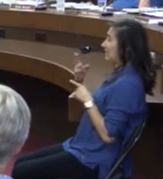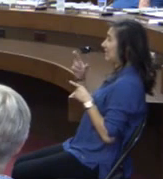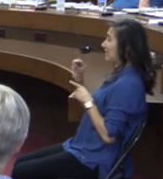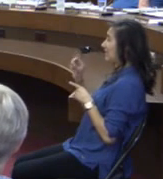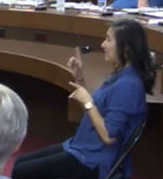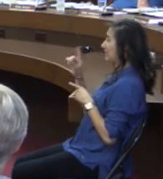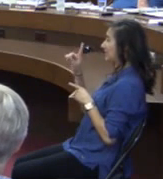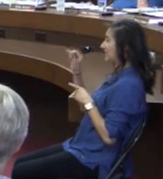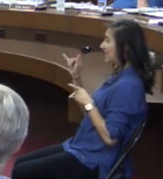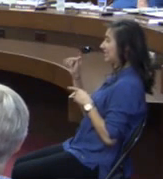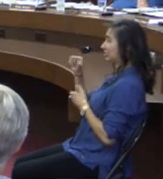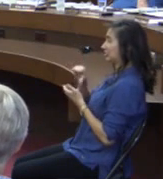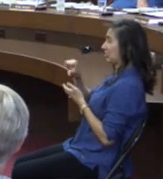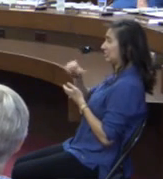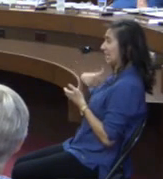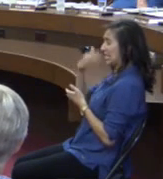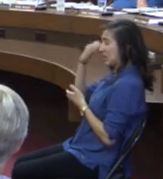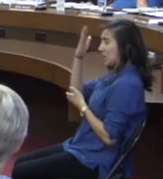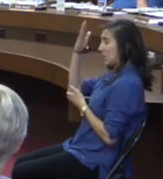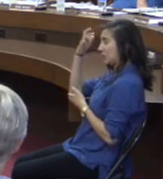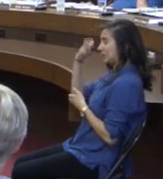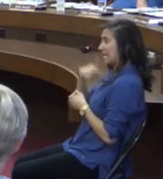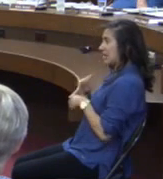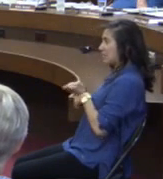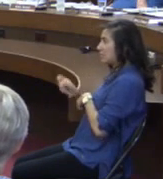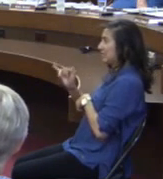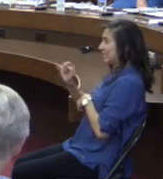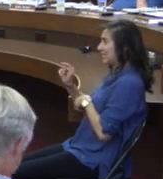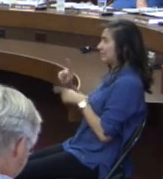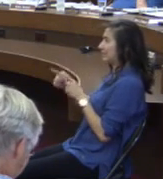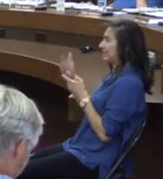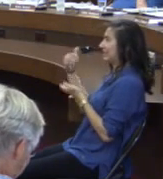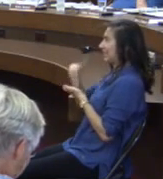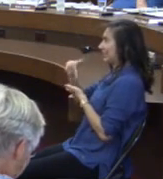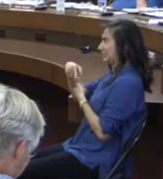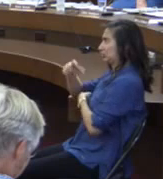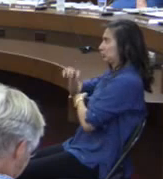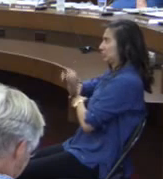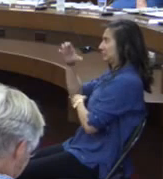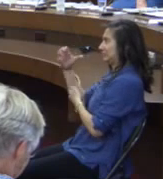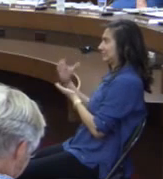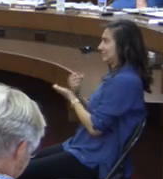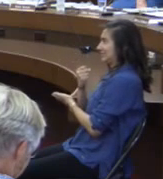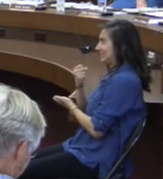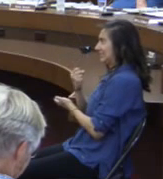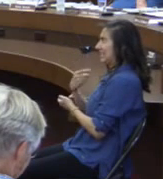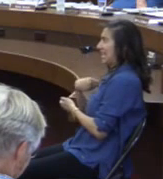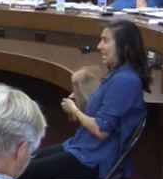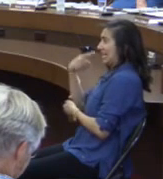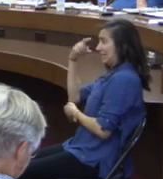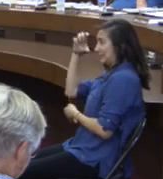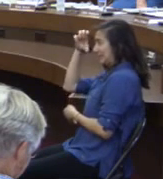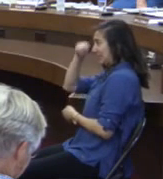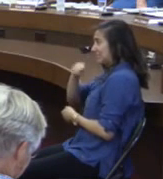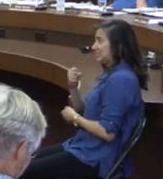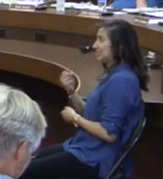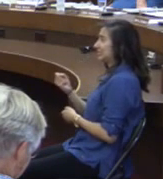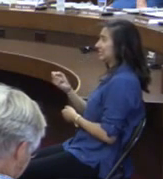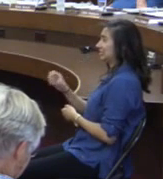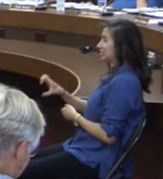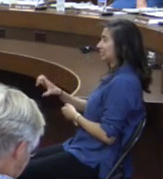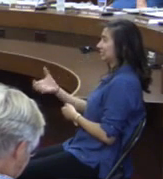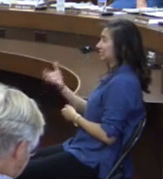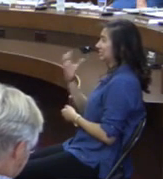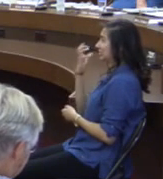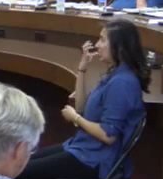it. So I can't wait to try that again. A little too hot, I guess, is what I've been doing, and the whole